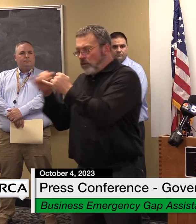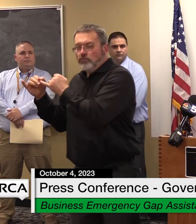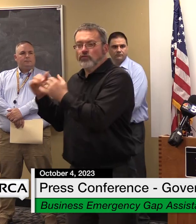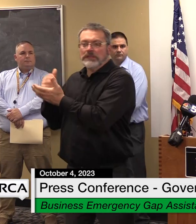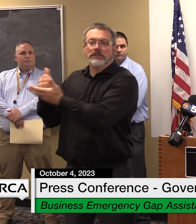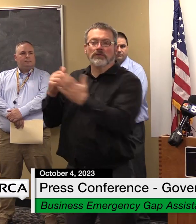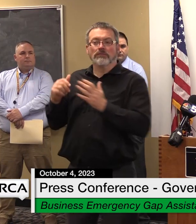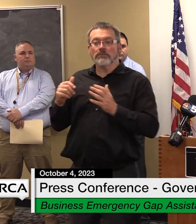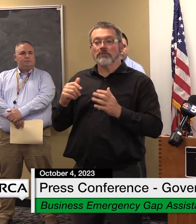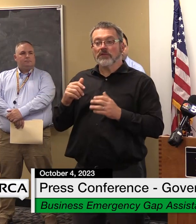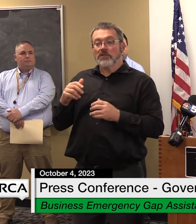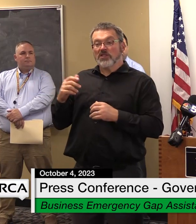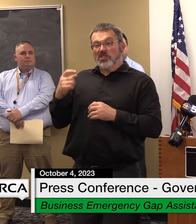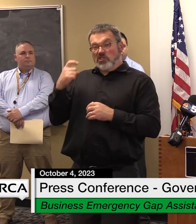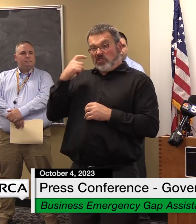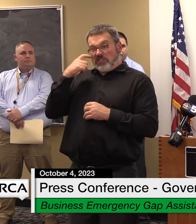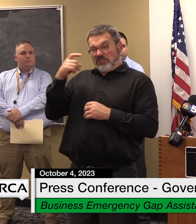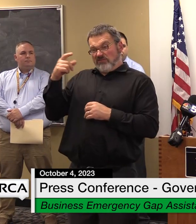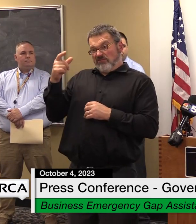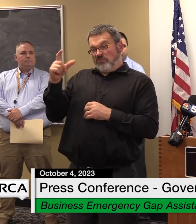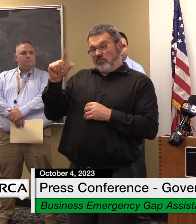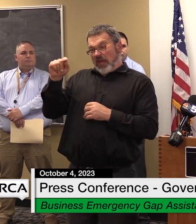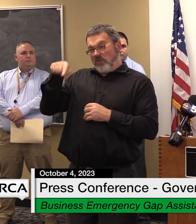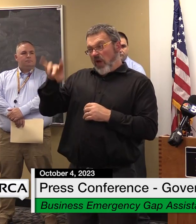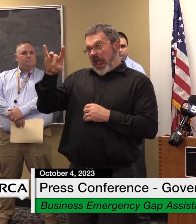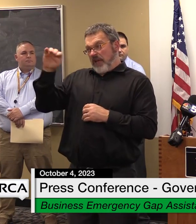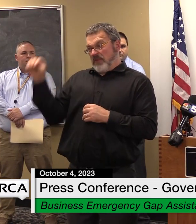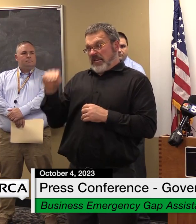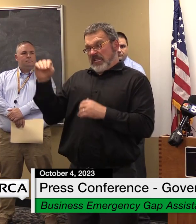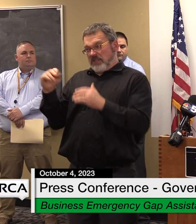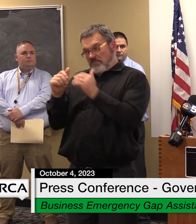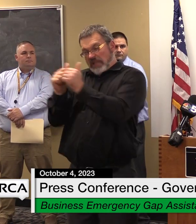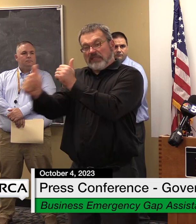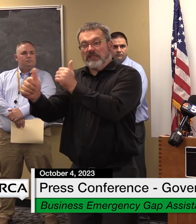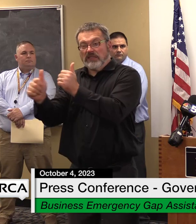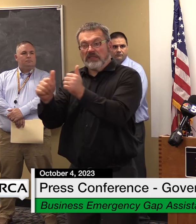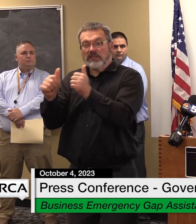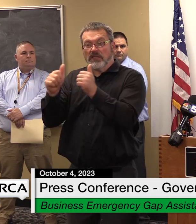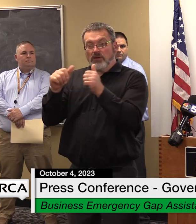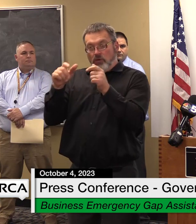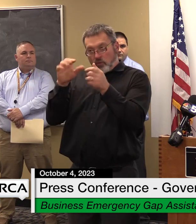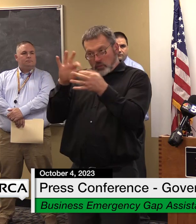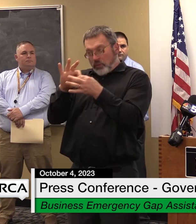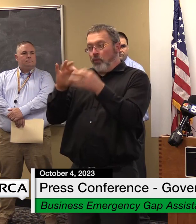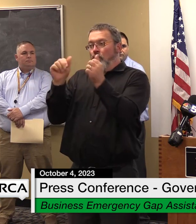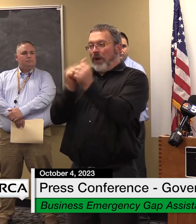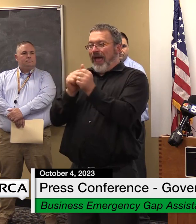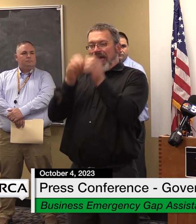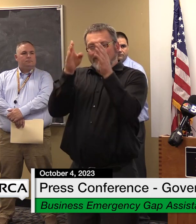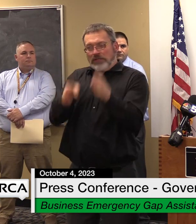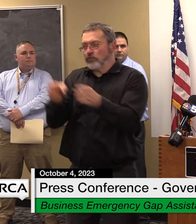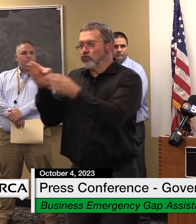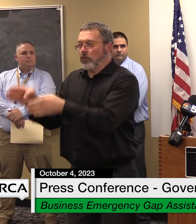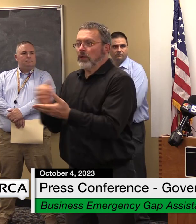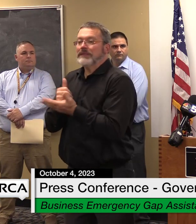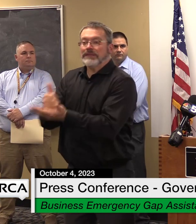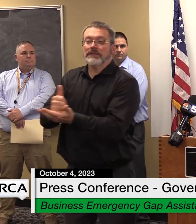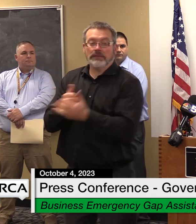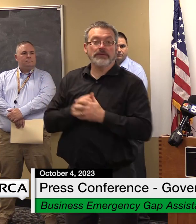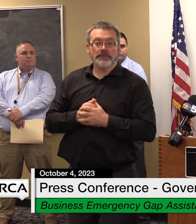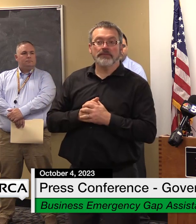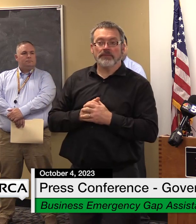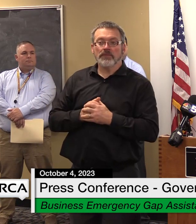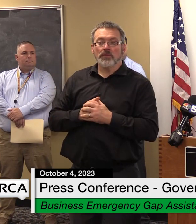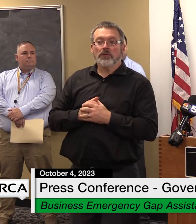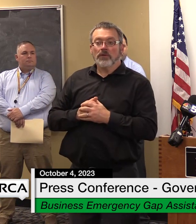passed $20.8 million in individual assistance. And our current estimate before we've